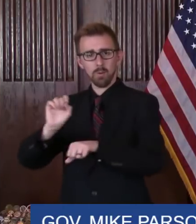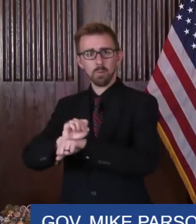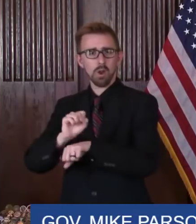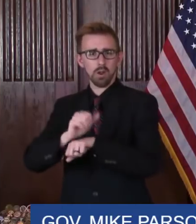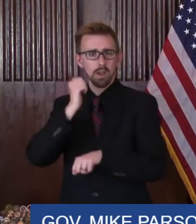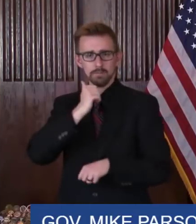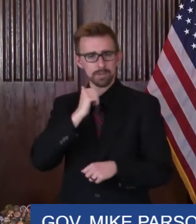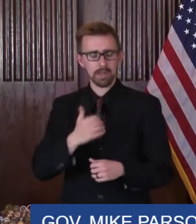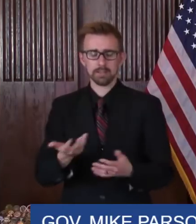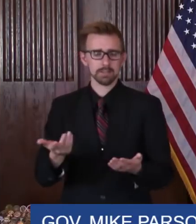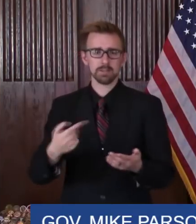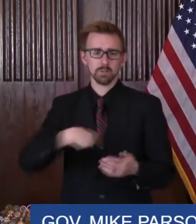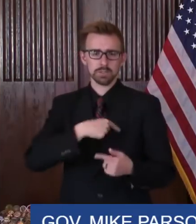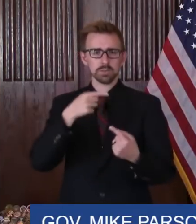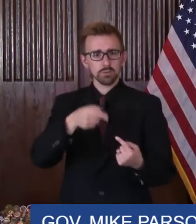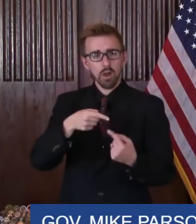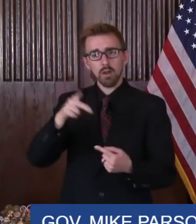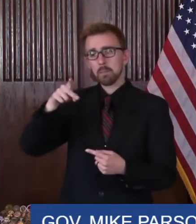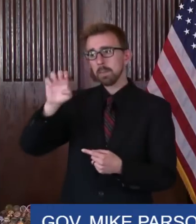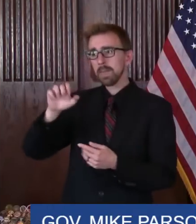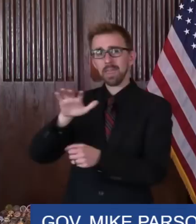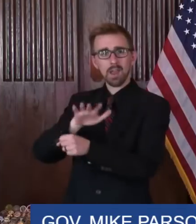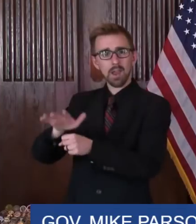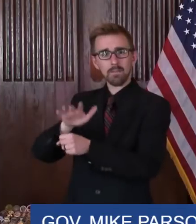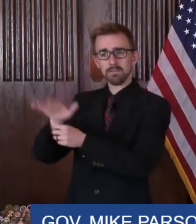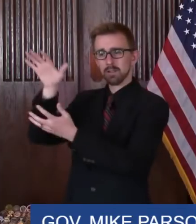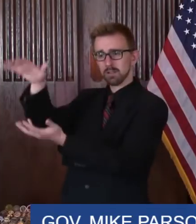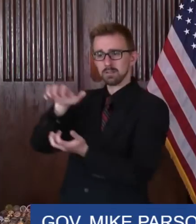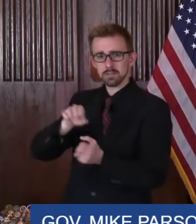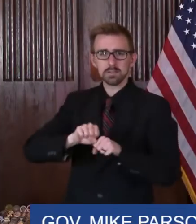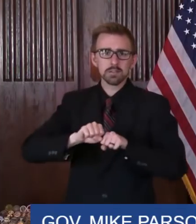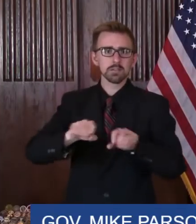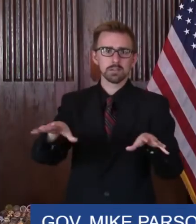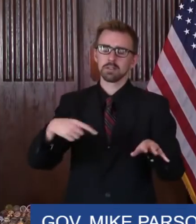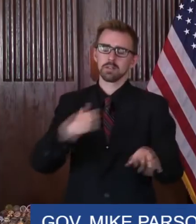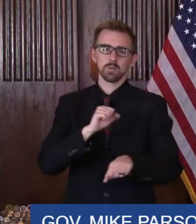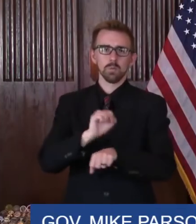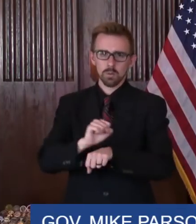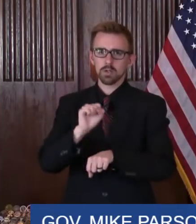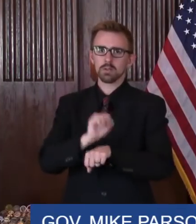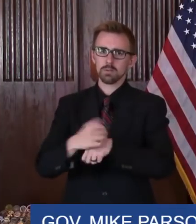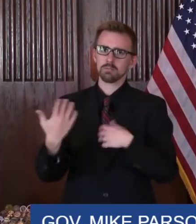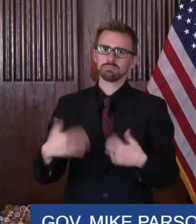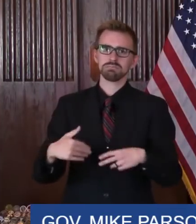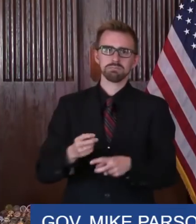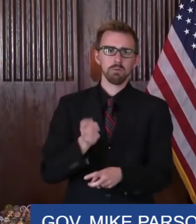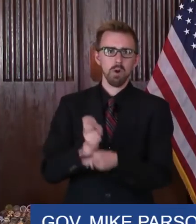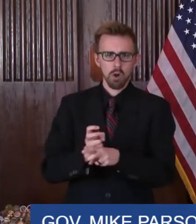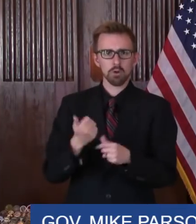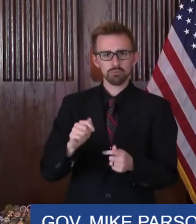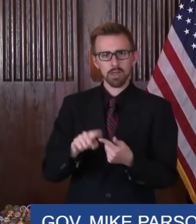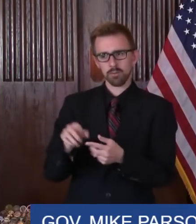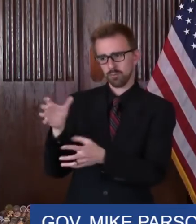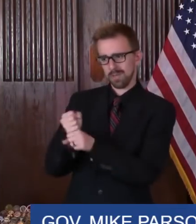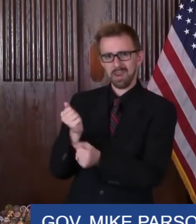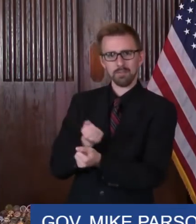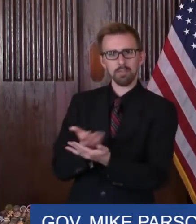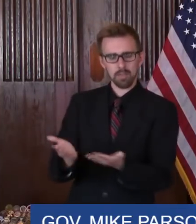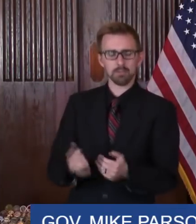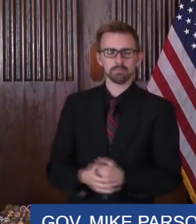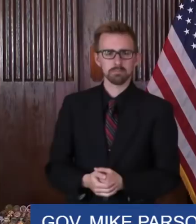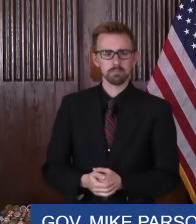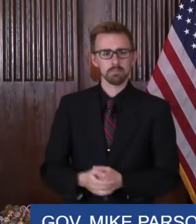every day. We struggle trying to get all of that in, and we will continue to work tirelessly trying to get that equipment in. But for the frontline people, those emergency